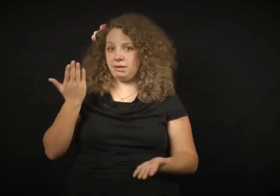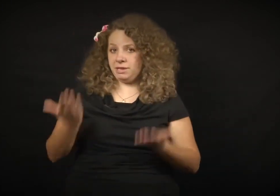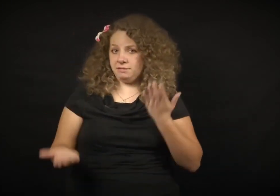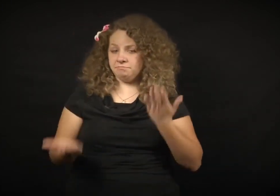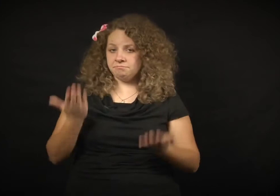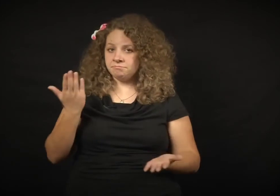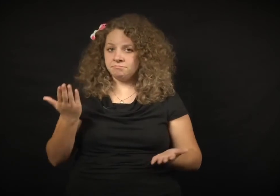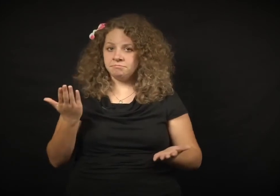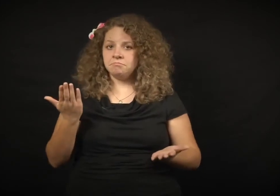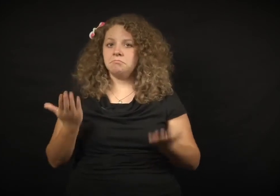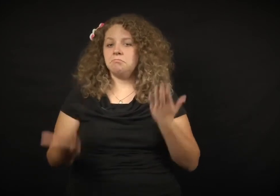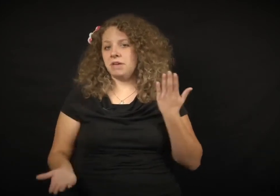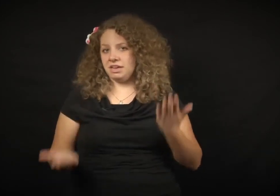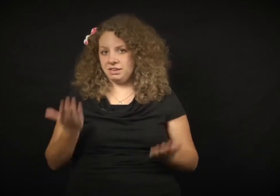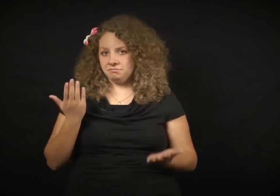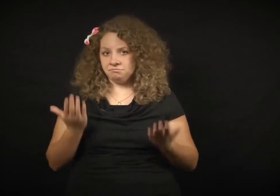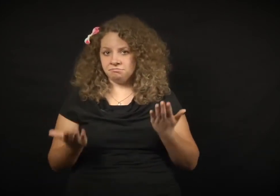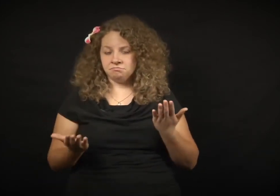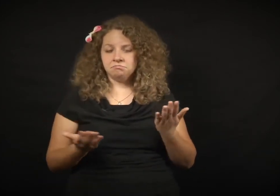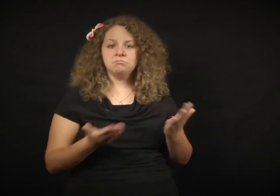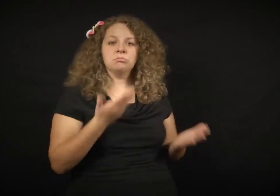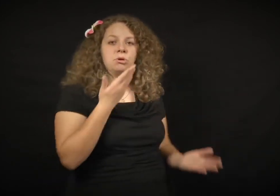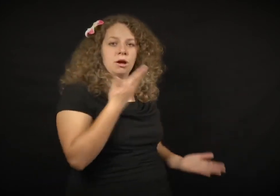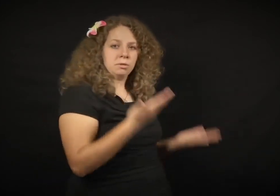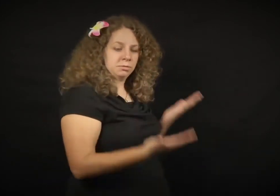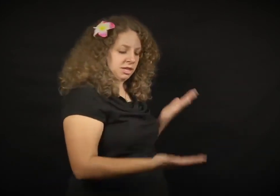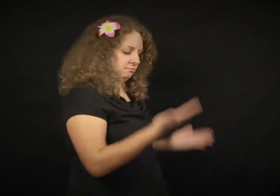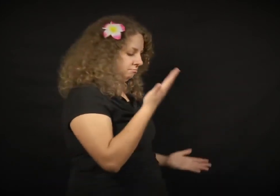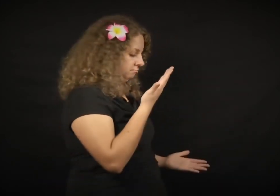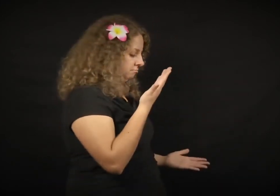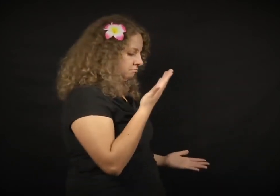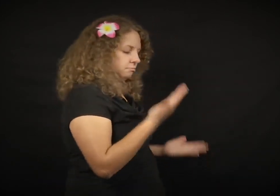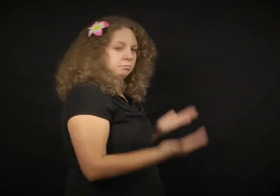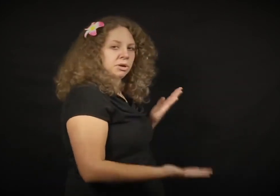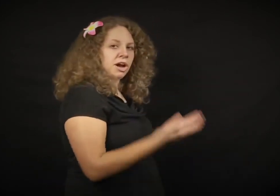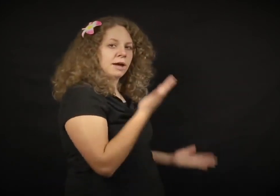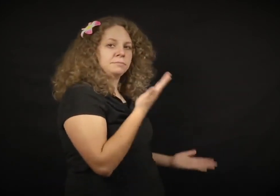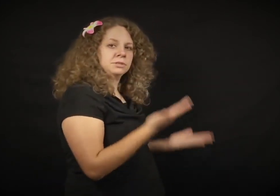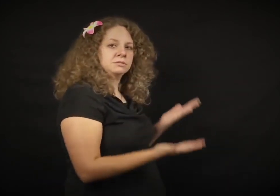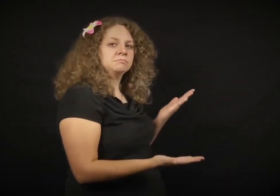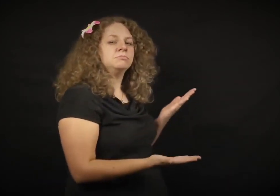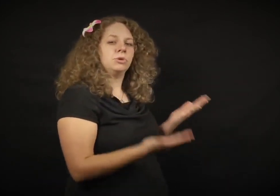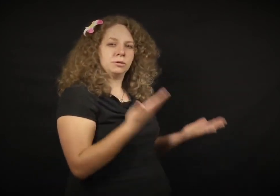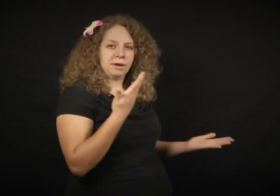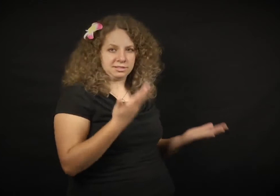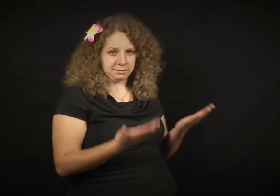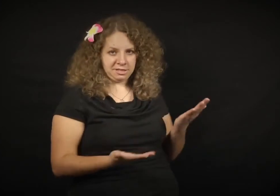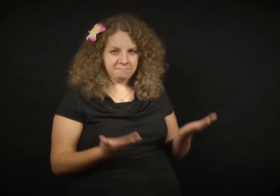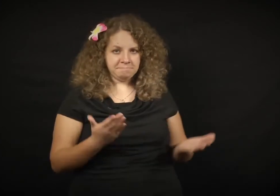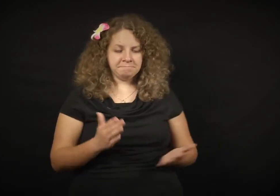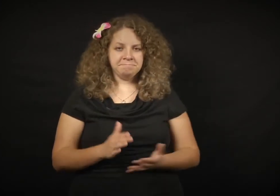Maybe, may, probably, perhaps, or possibly.